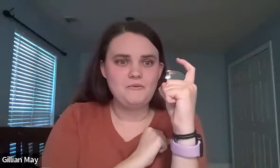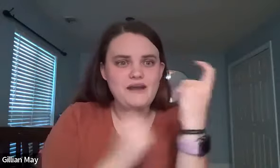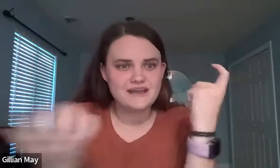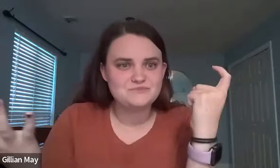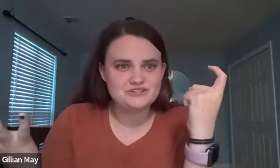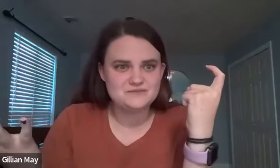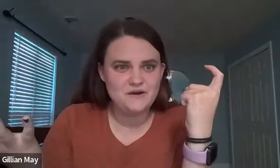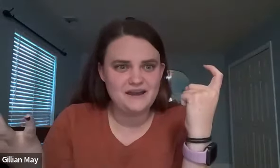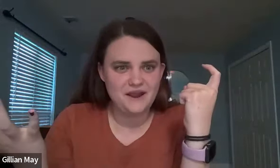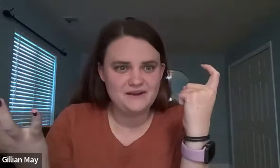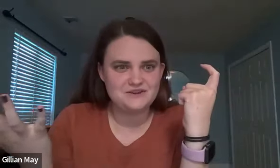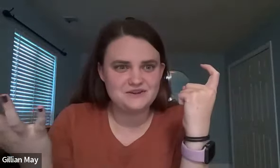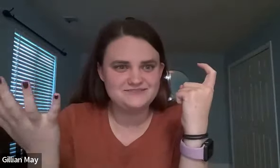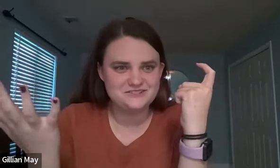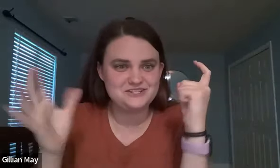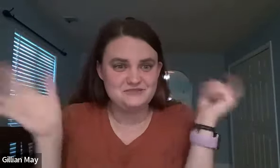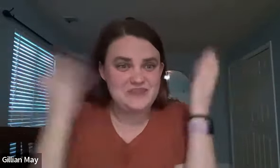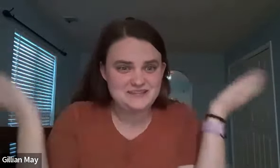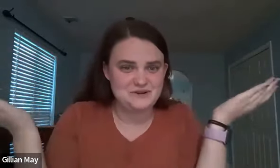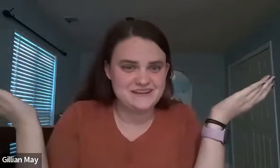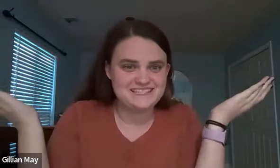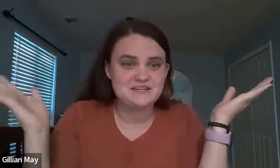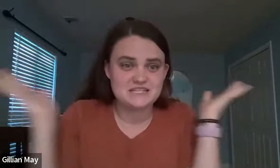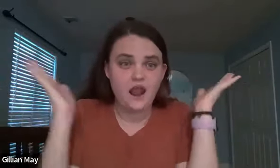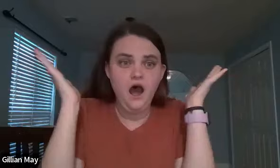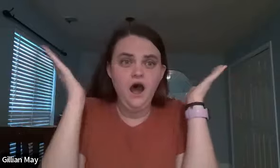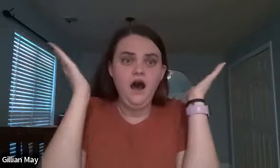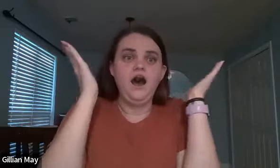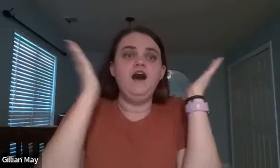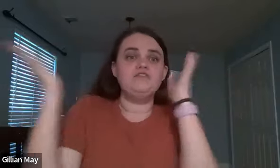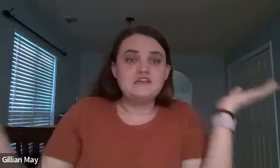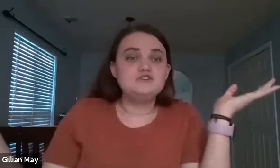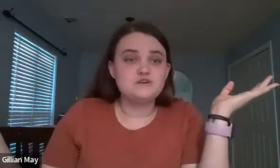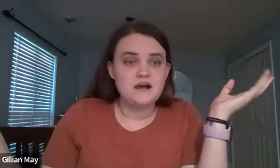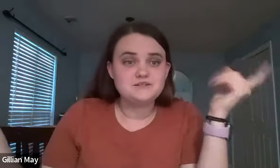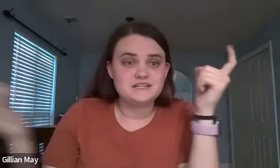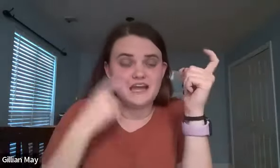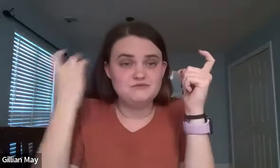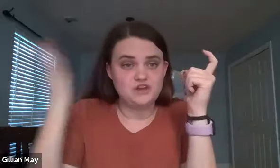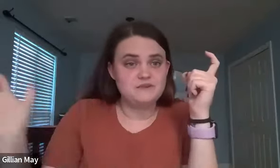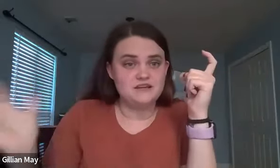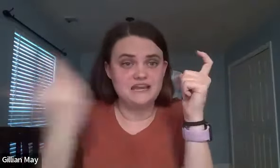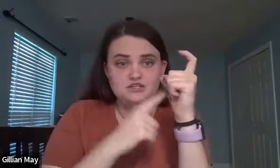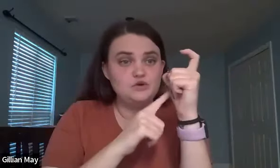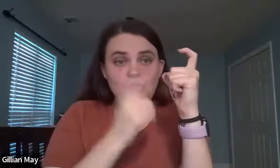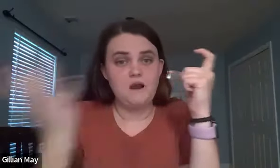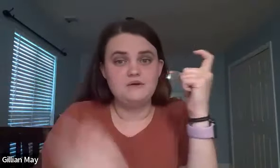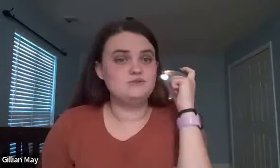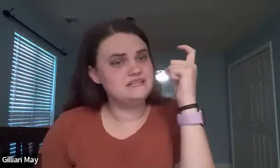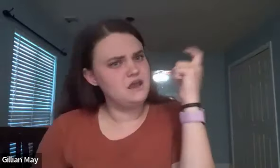well, X marks the spot and pirates go hunting for treasure. That's where it makes sense. And I was like, oh, thank you so much, because it was driving me crazy. I don't know why I was always like,